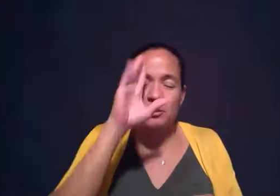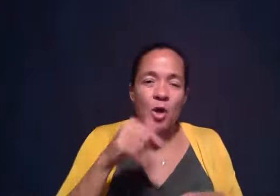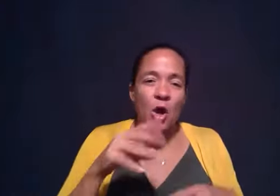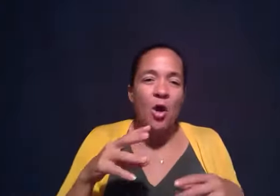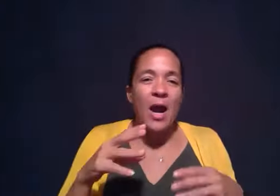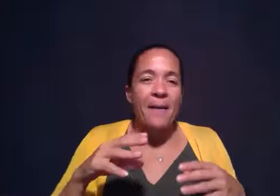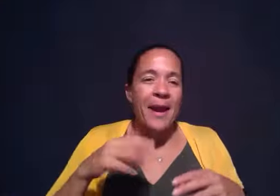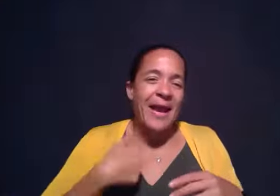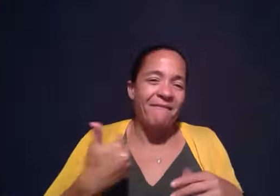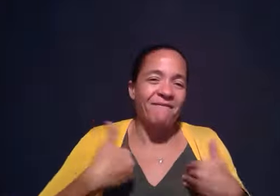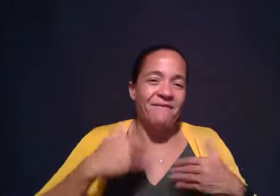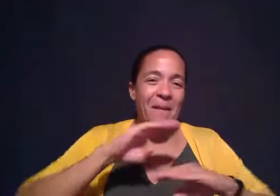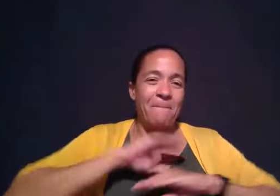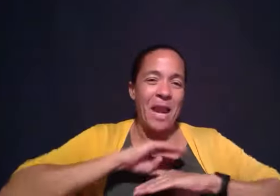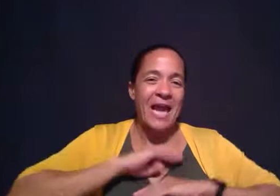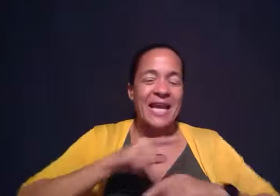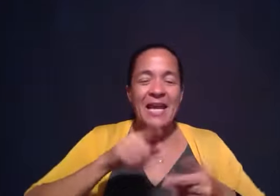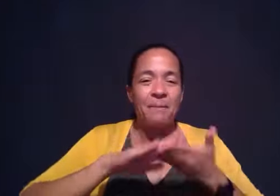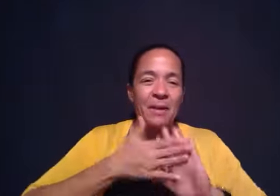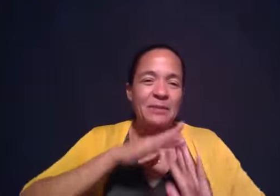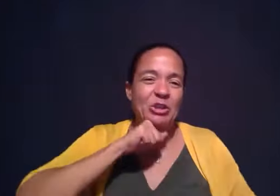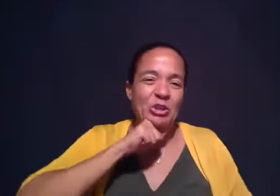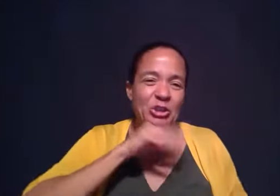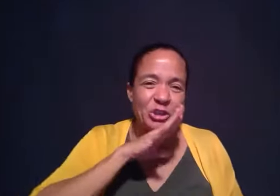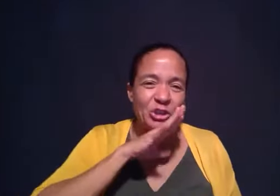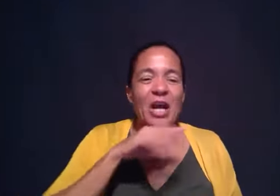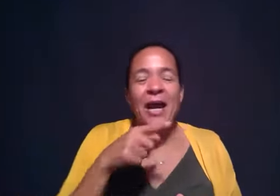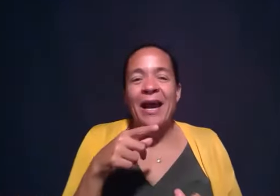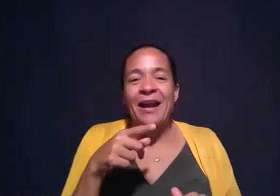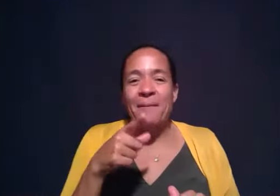and it's kind of gross, and their moms want it gone, but they can't let it go.